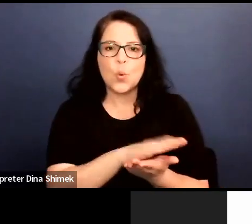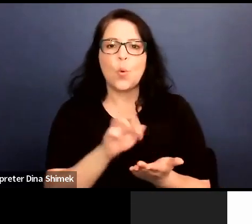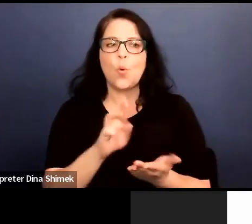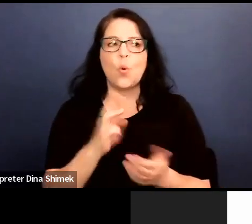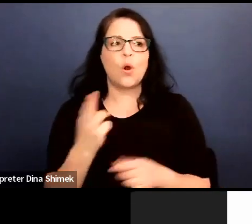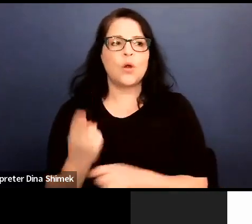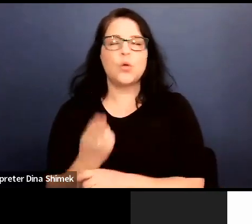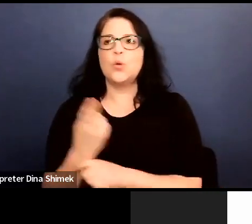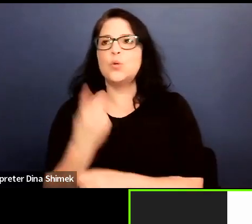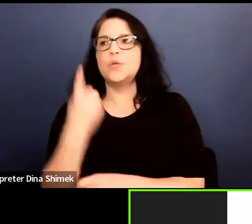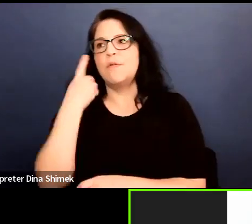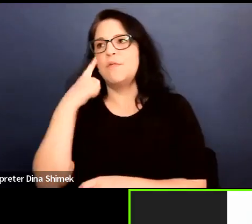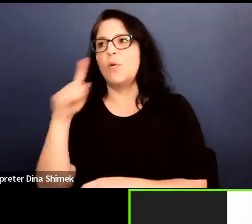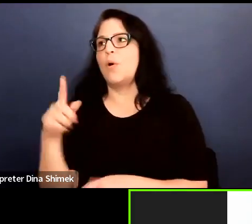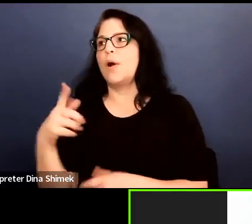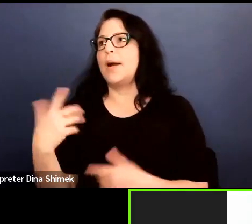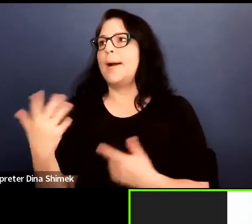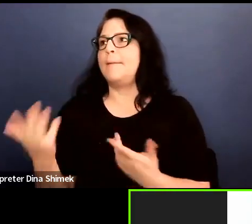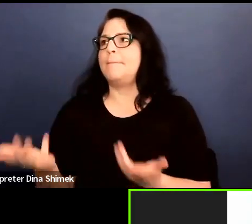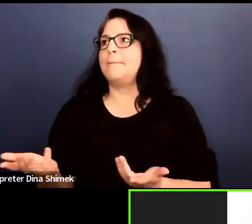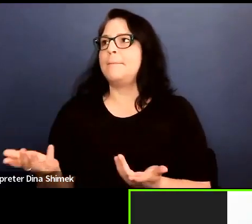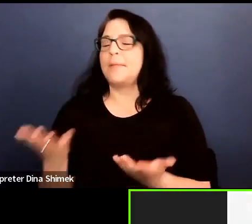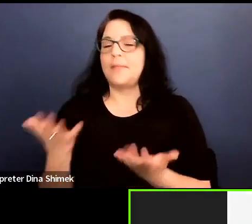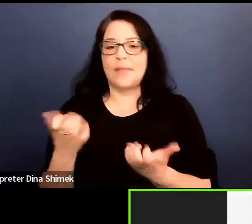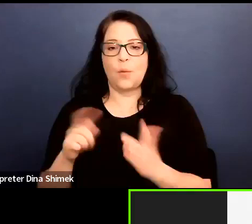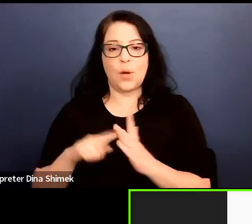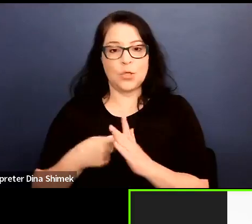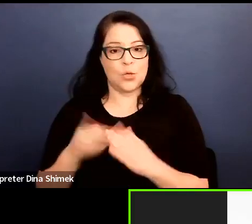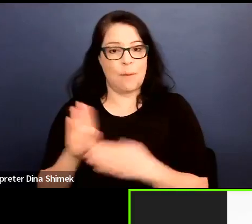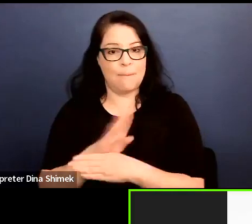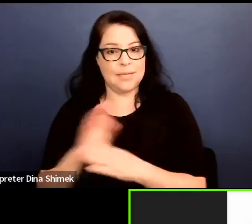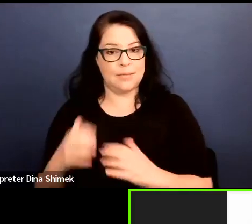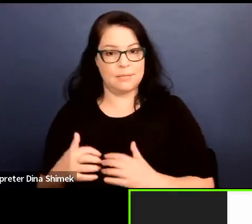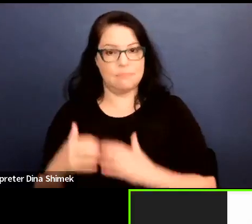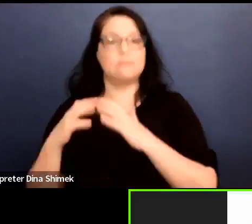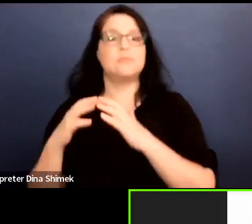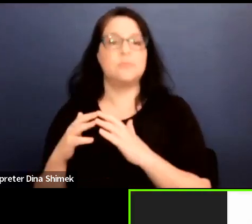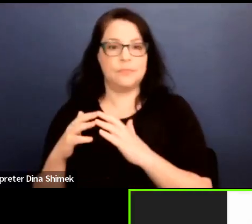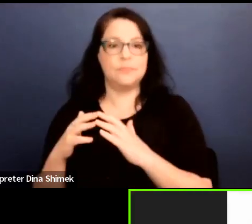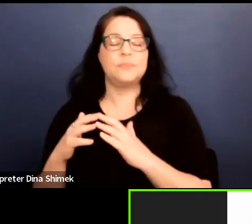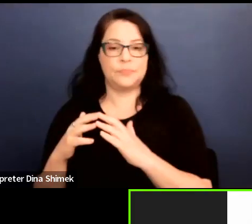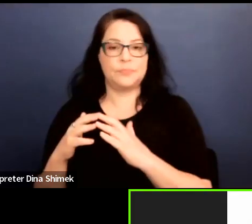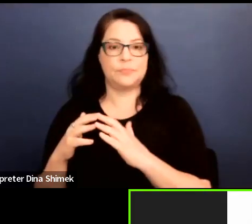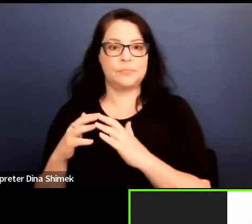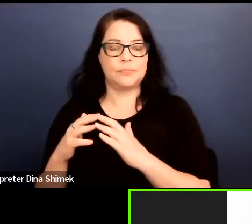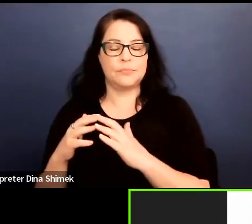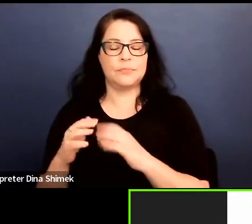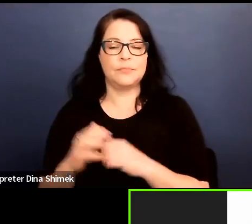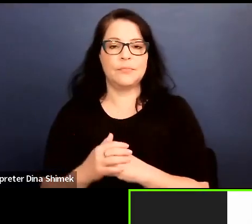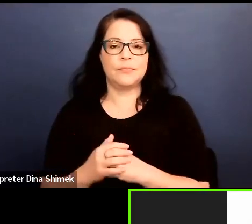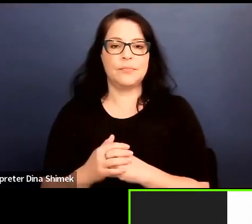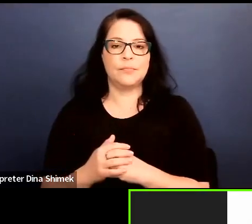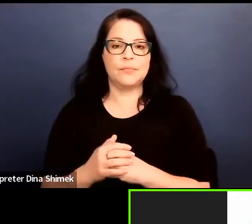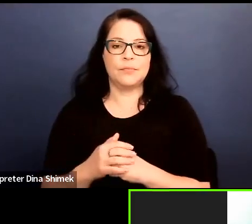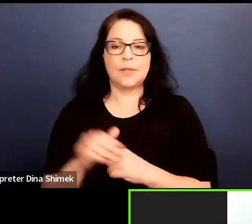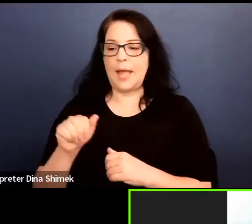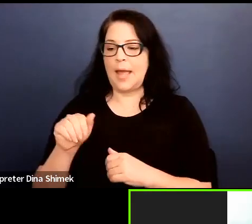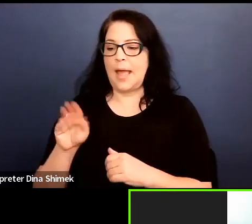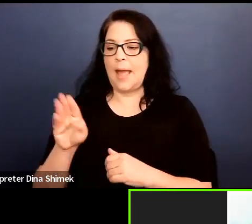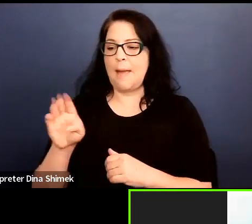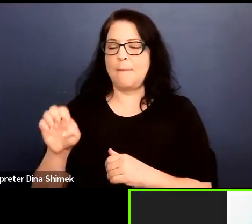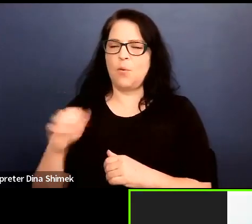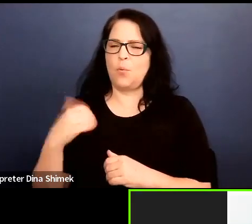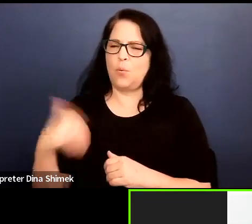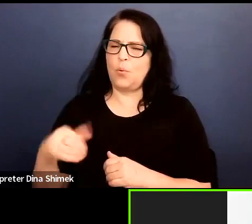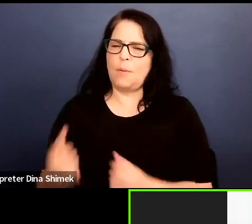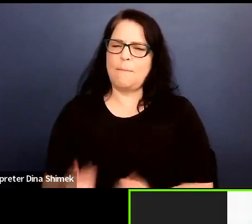it for, because they want to start their own business. So it's, we're able, there's so many things